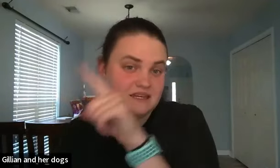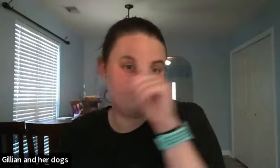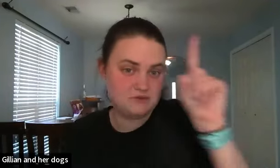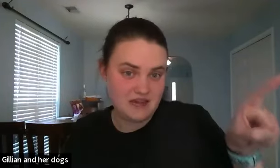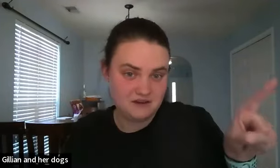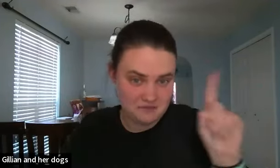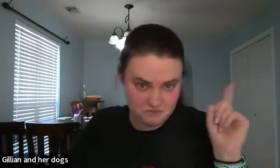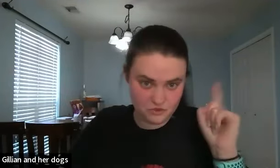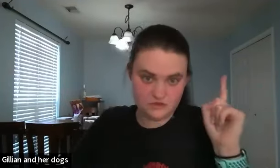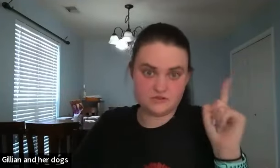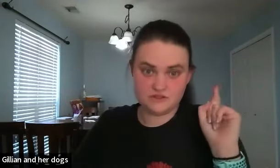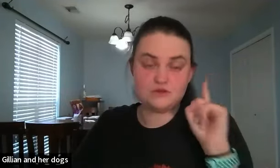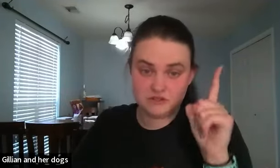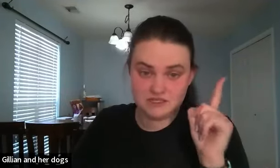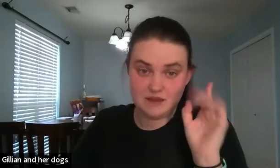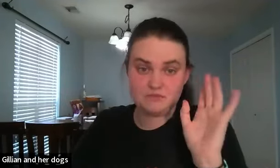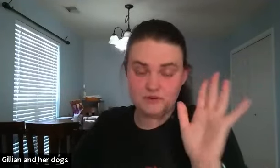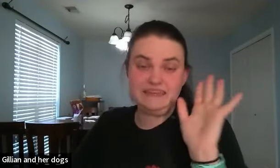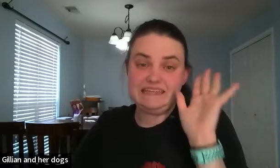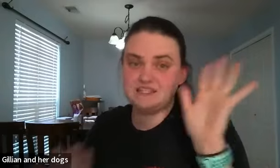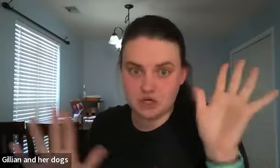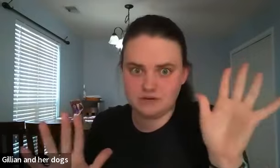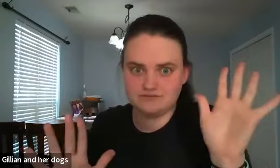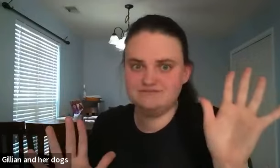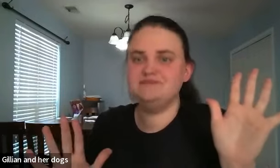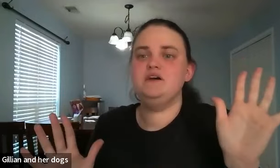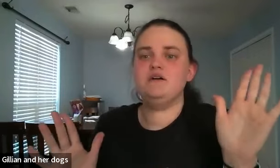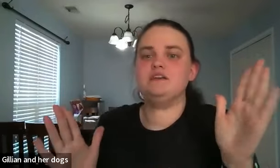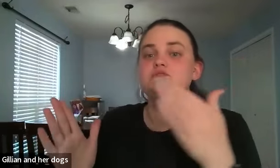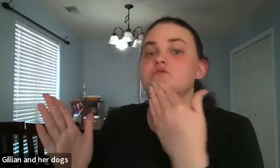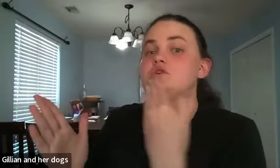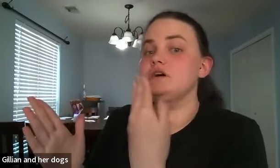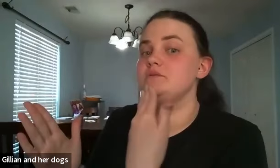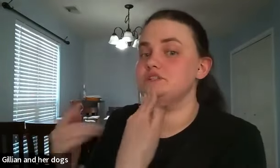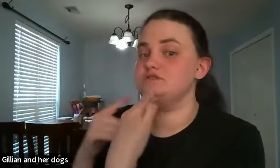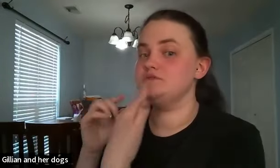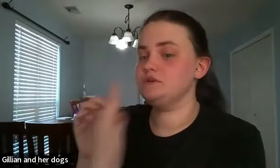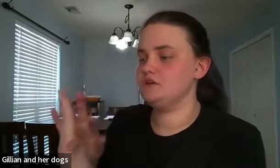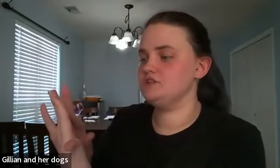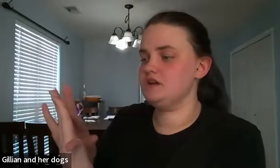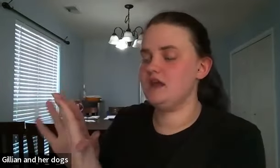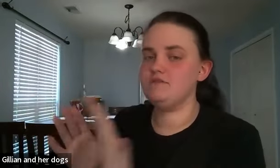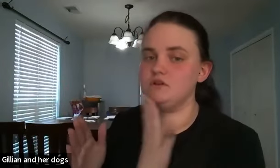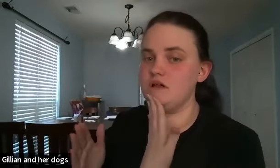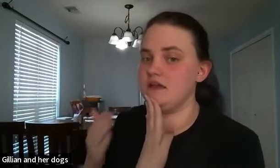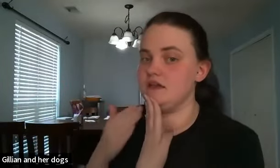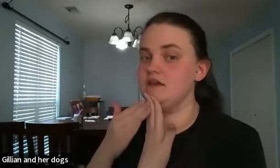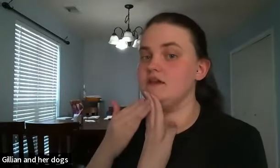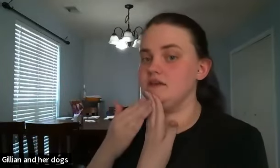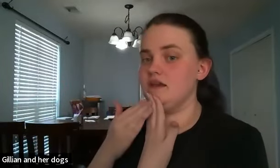Sunday through Saturday. We'll do those. Those are easy. Easier. Okay. So good. What you do for good is you're going to have your like, yeah.